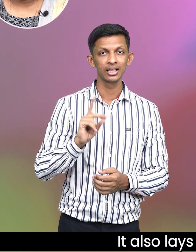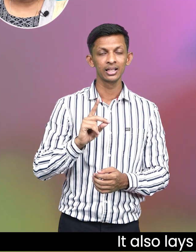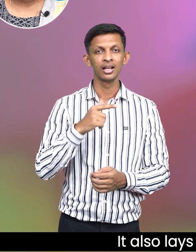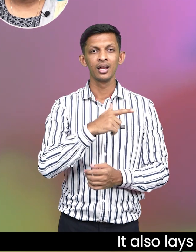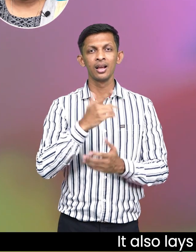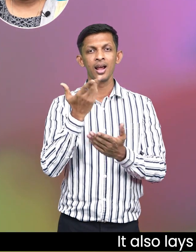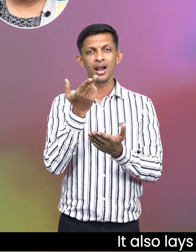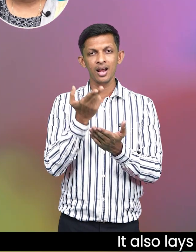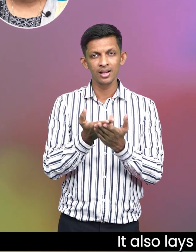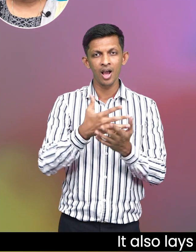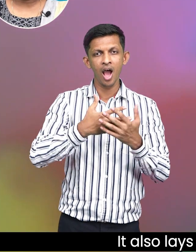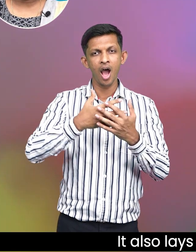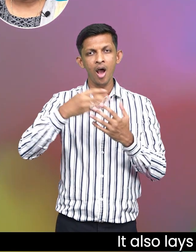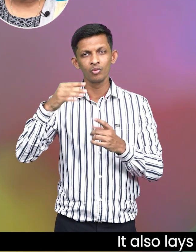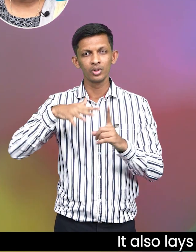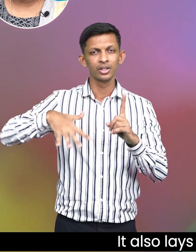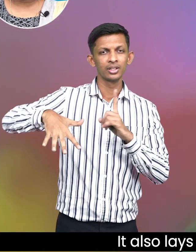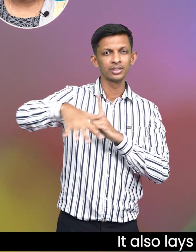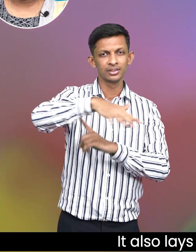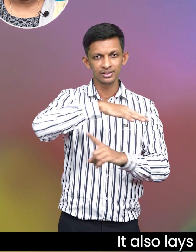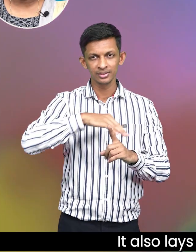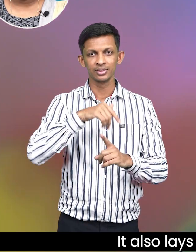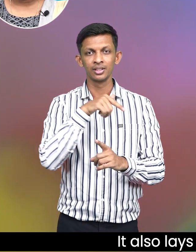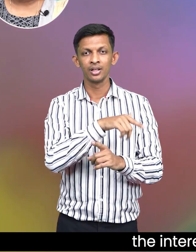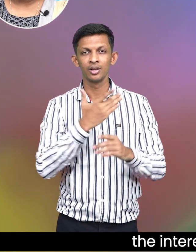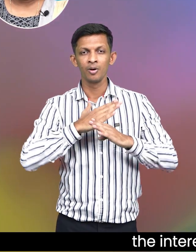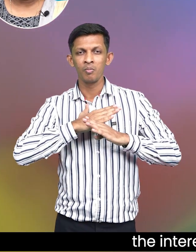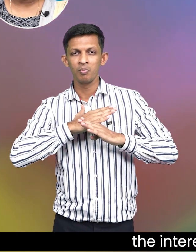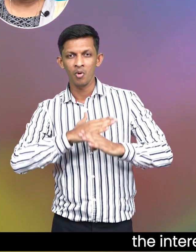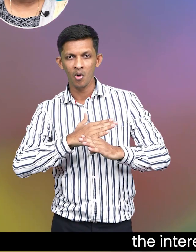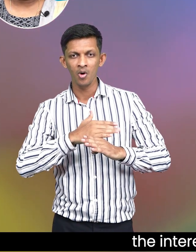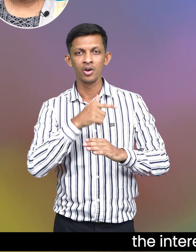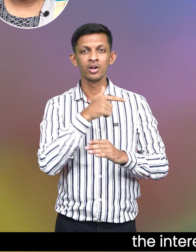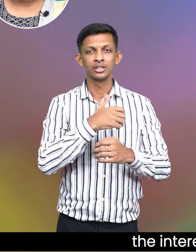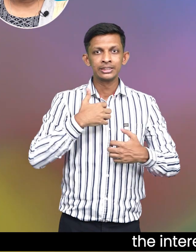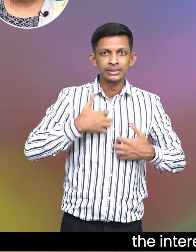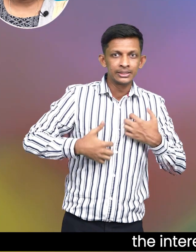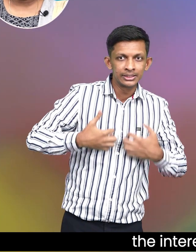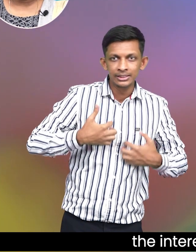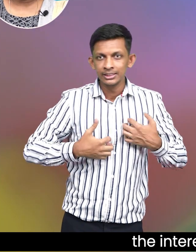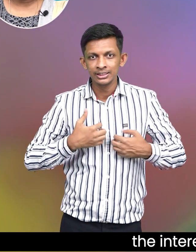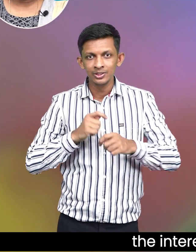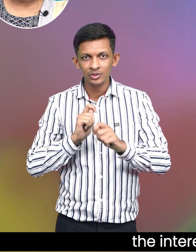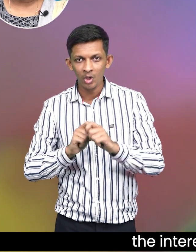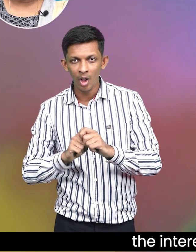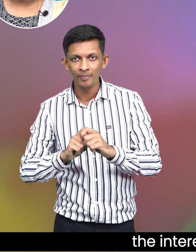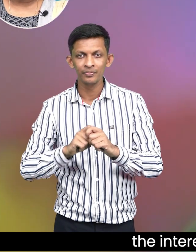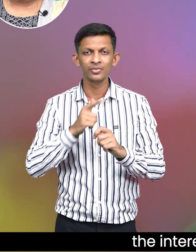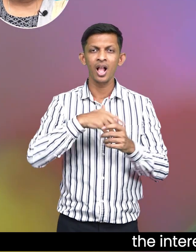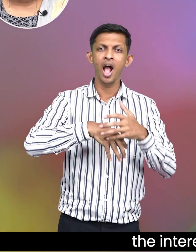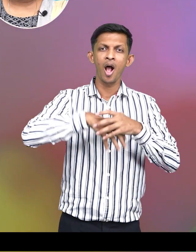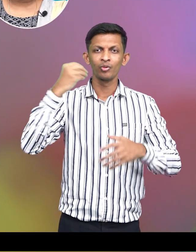It also lays out conditions to safeguard the interests of workers